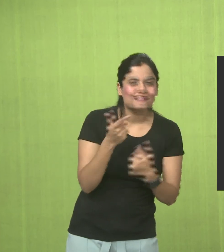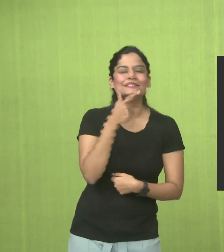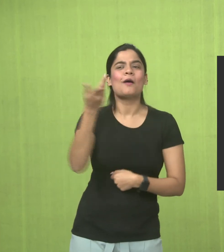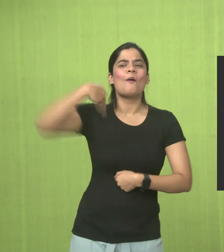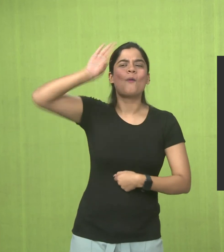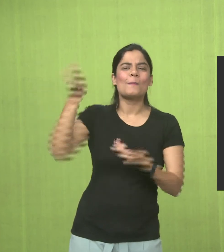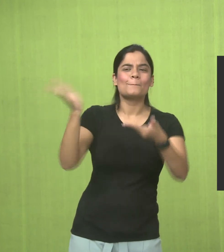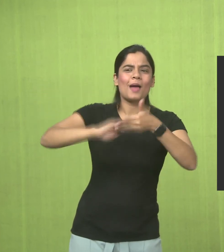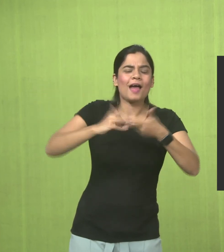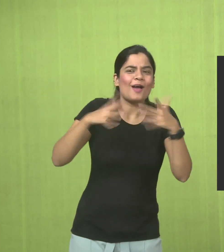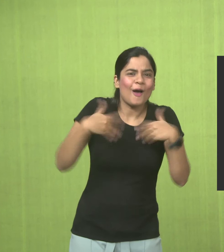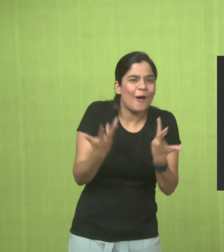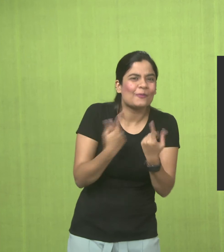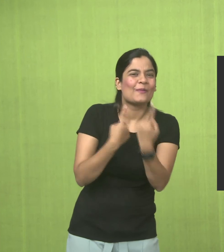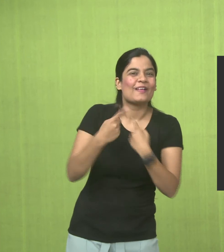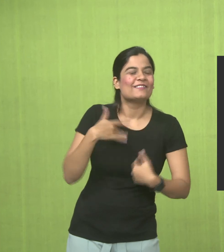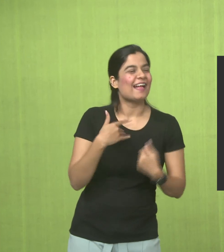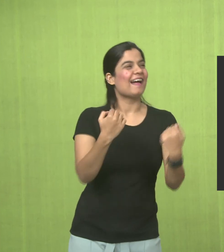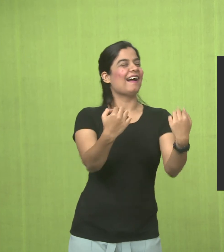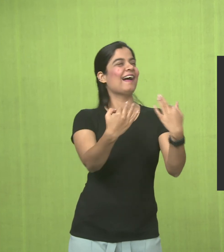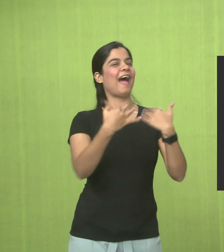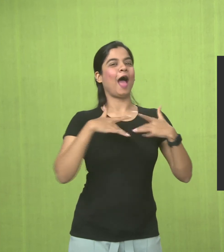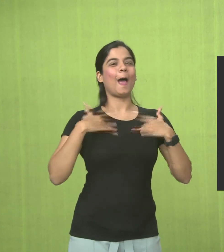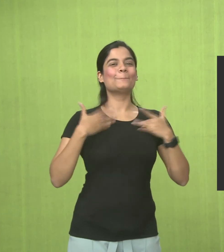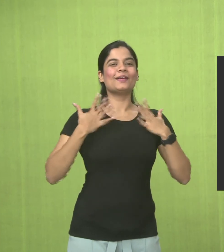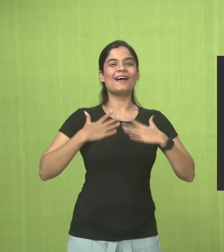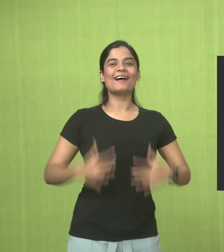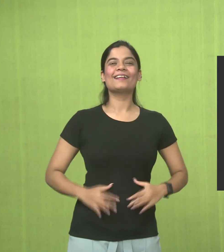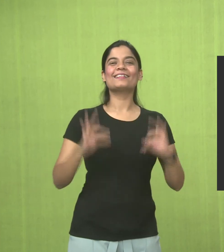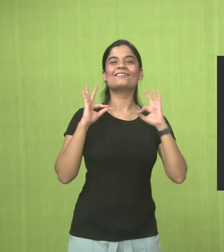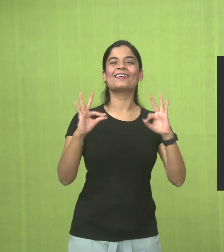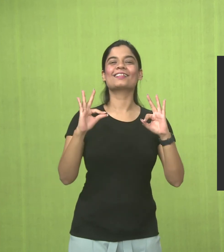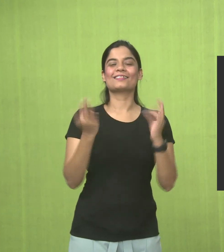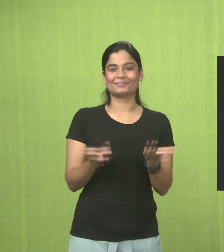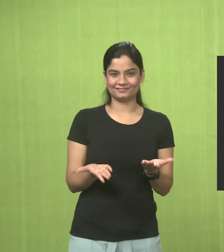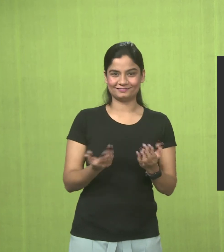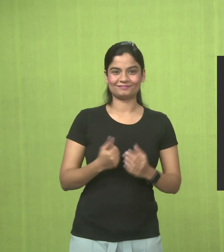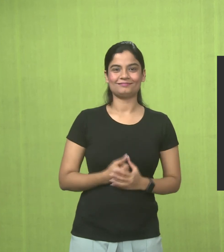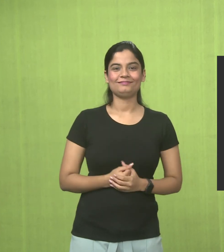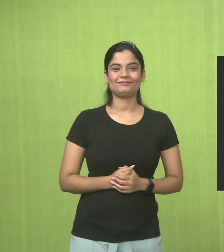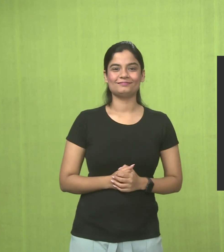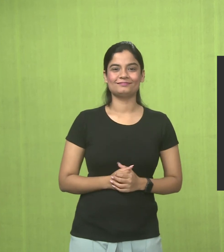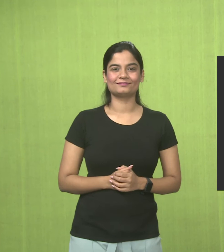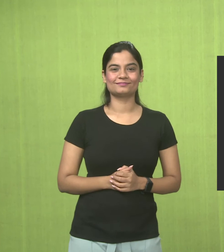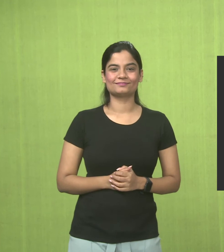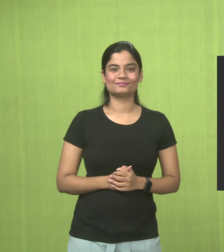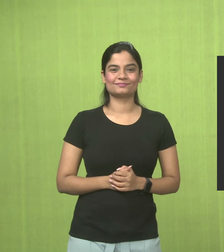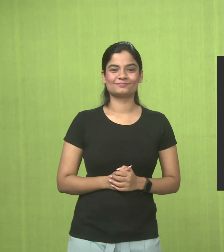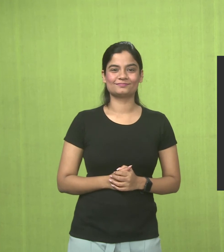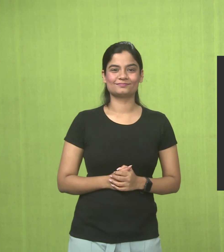could go to their house and support them, ask them how they got married and everything. Discuss with them what their issues are and take care of